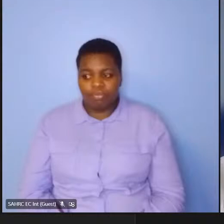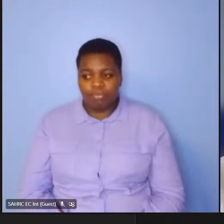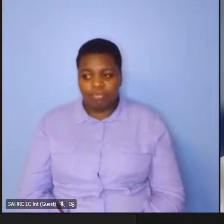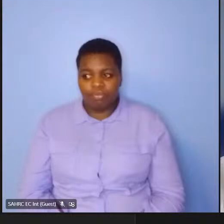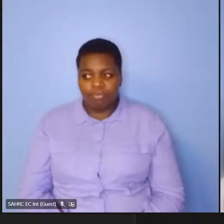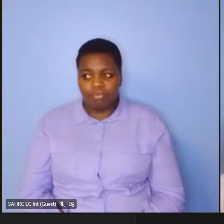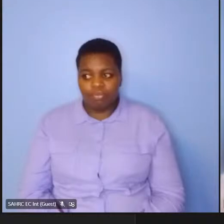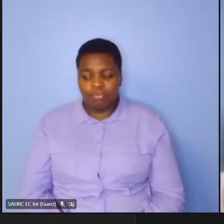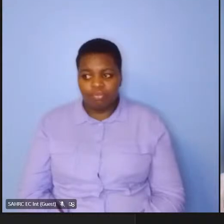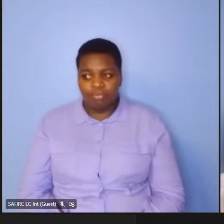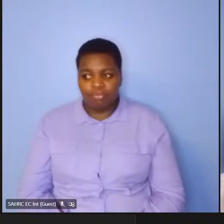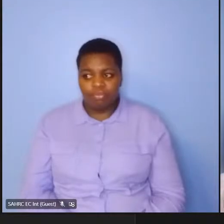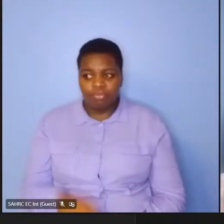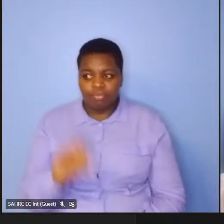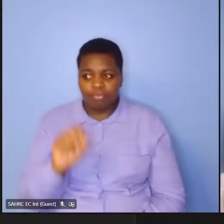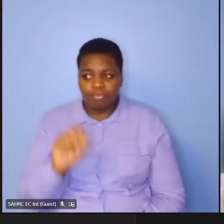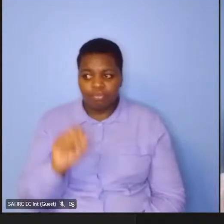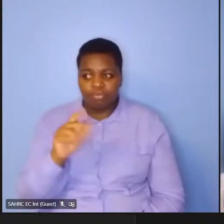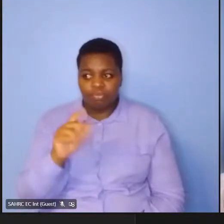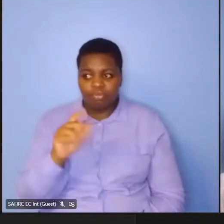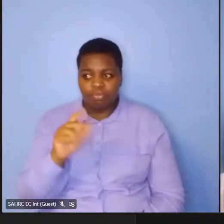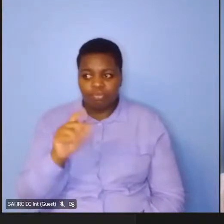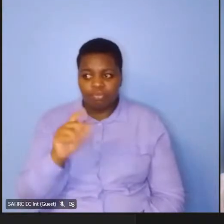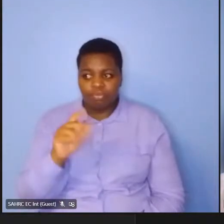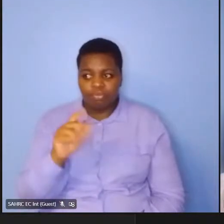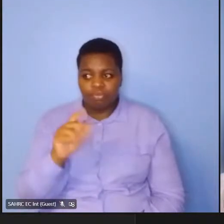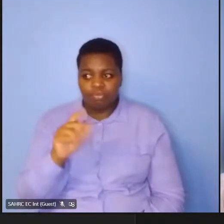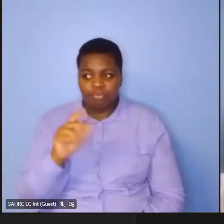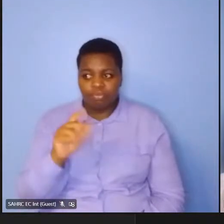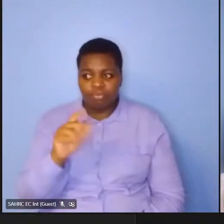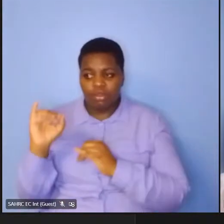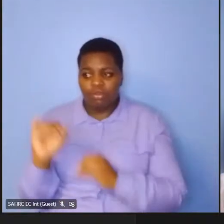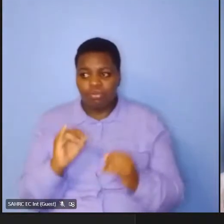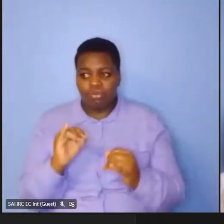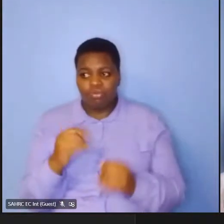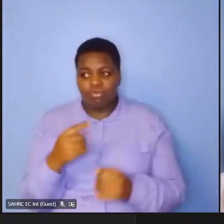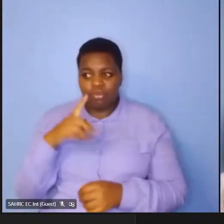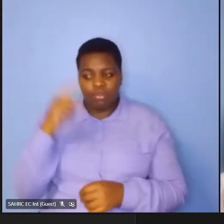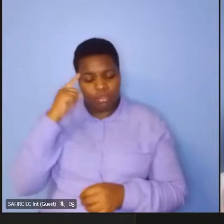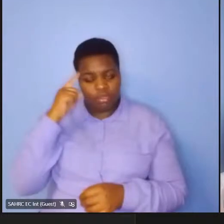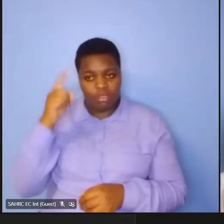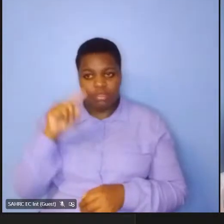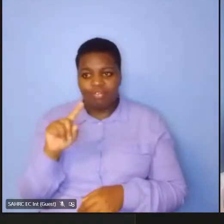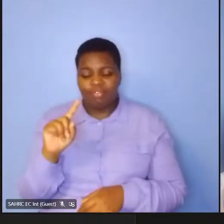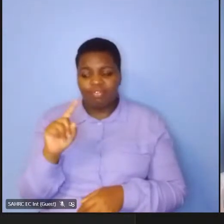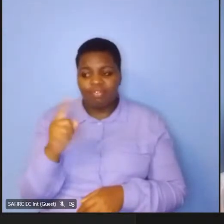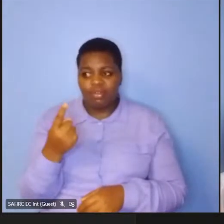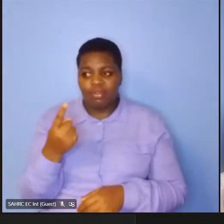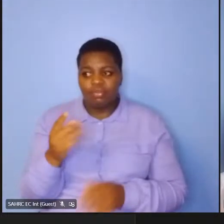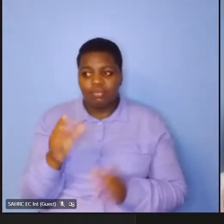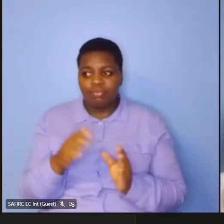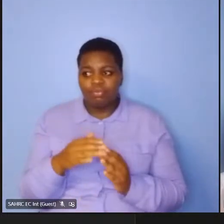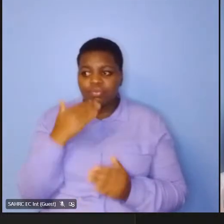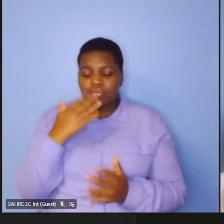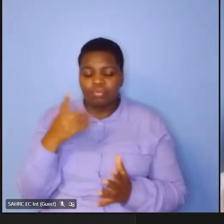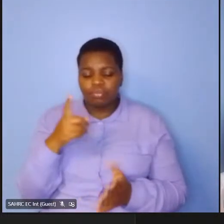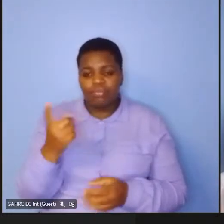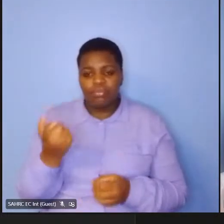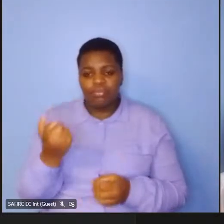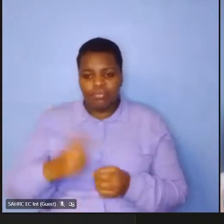That's right. Thank you so much. I think maybe just as an introduction, as I don't think you were here the first session, thank you so much for joining